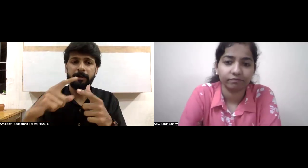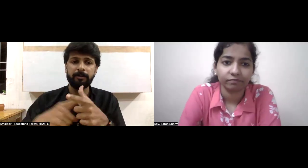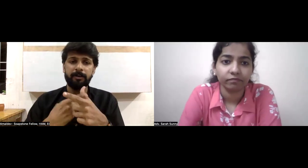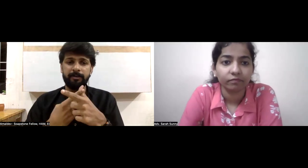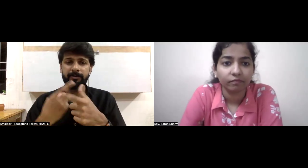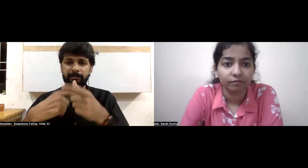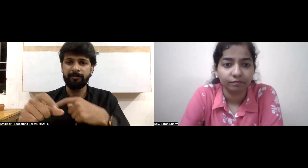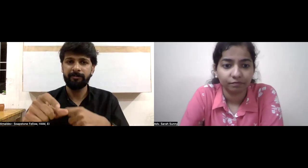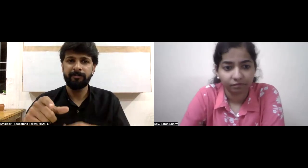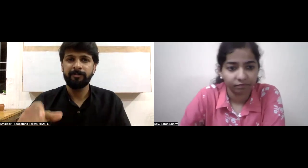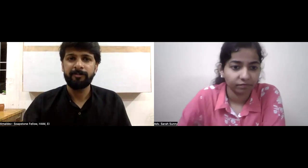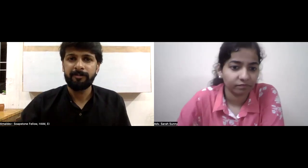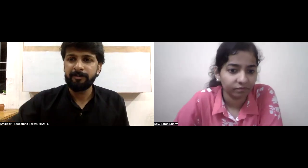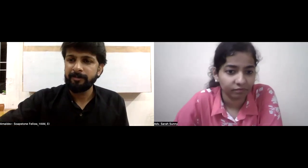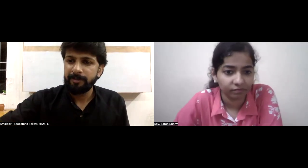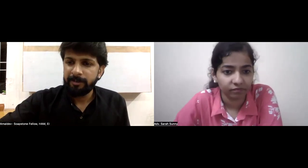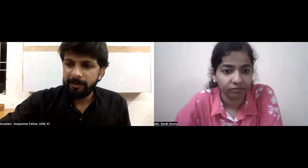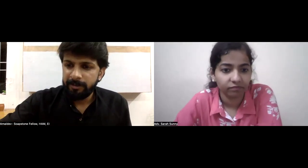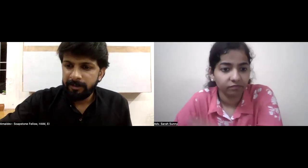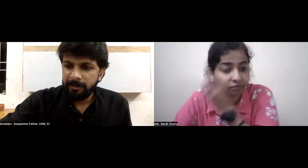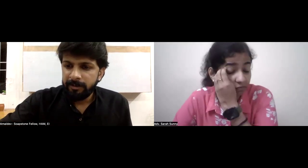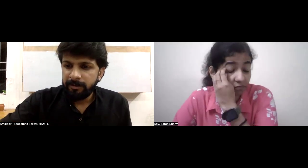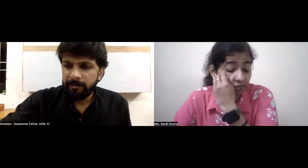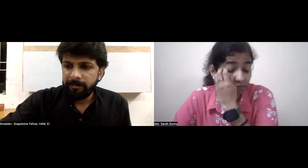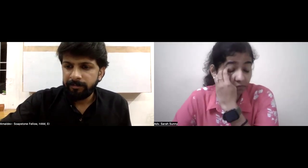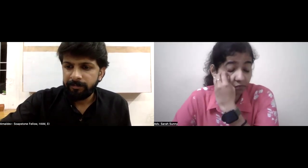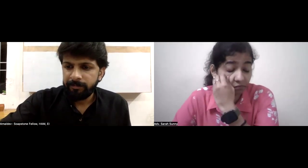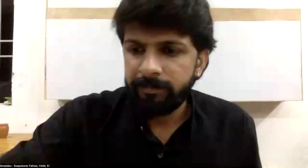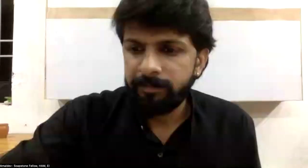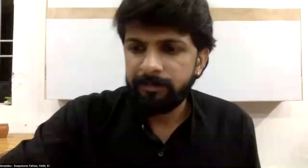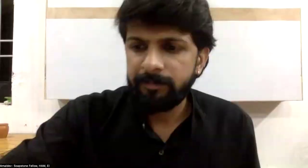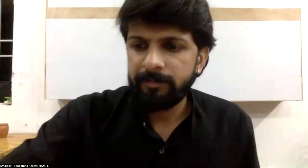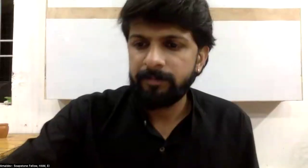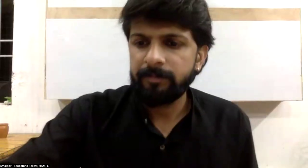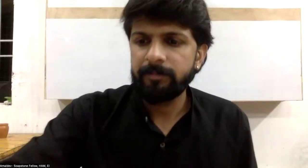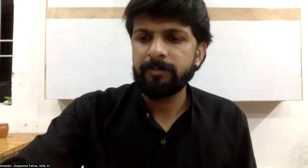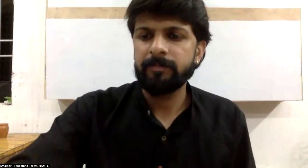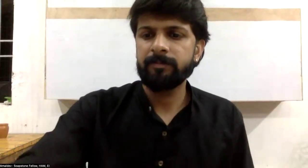Thank you. Thank you very much for that explanation. Could we have Amar Jain